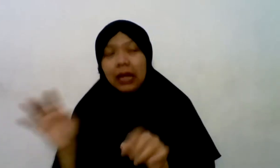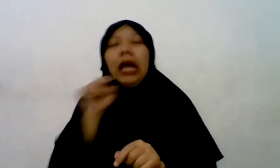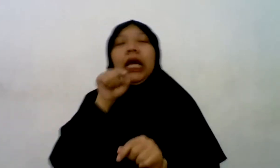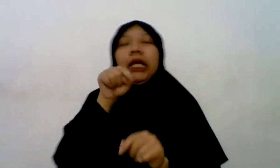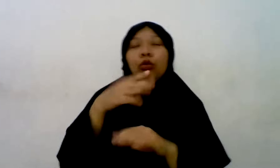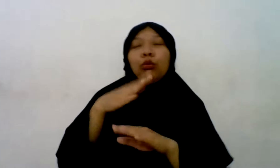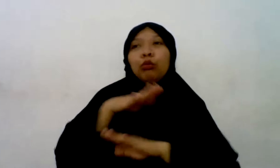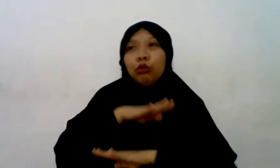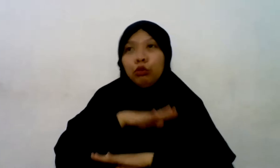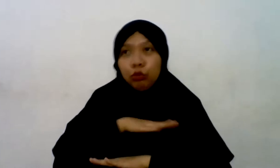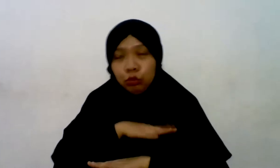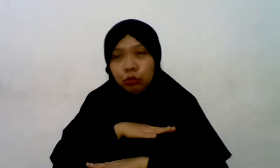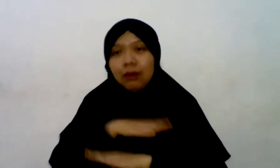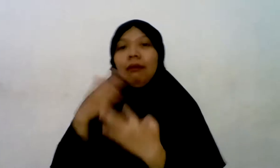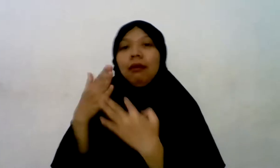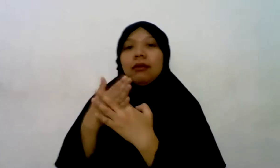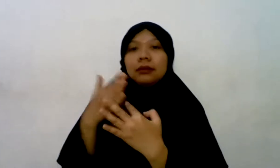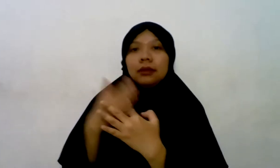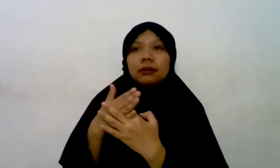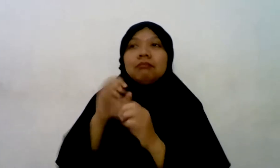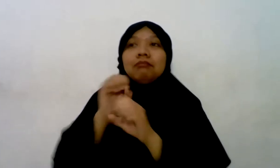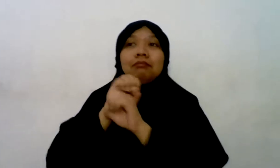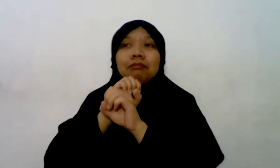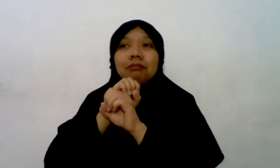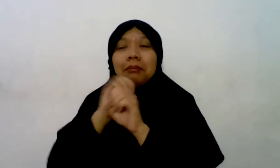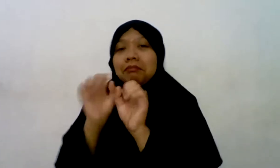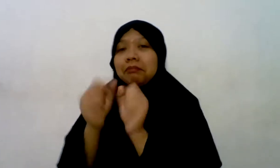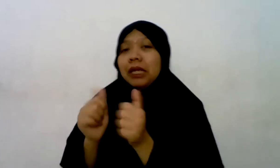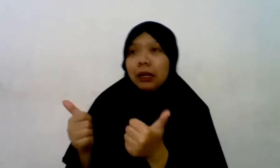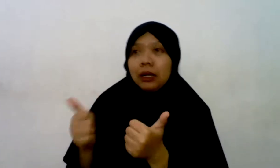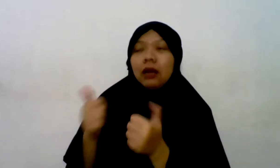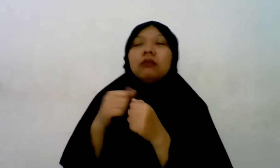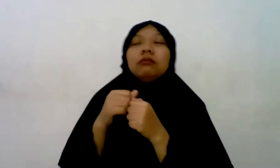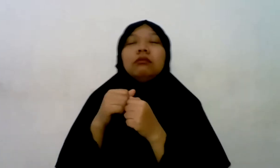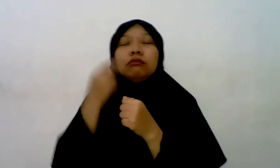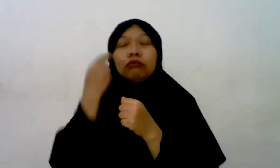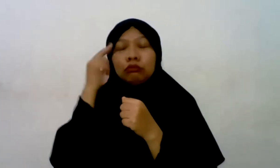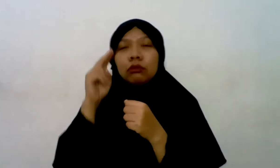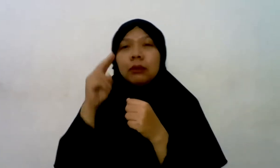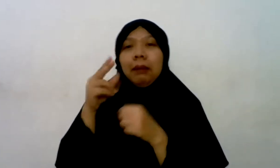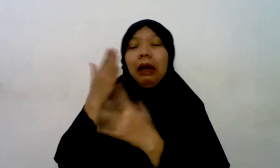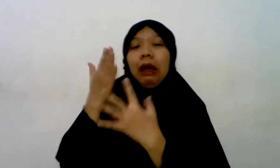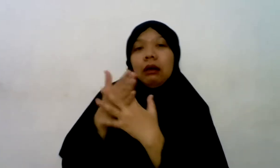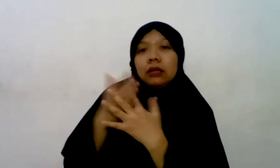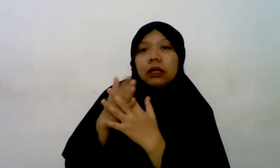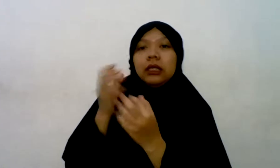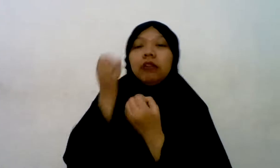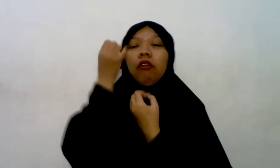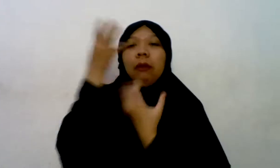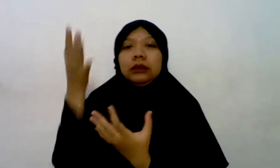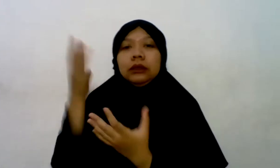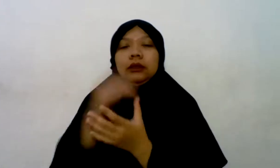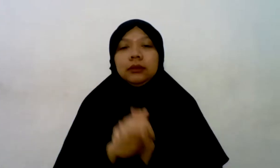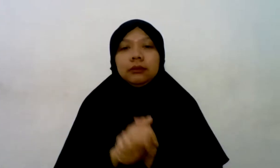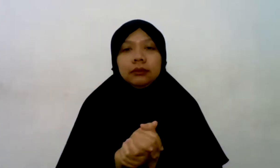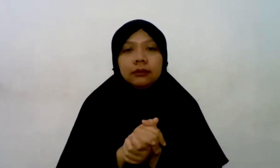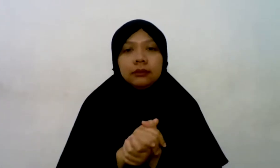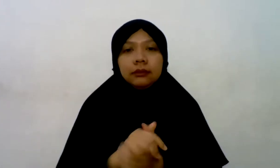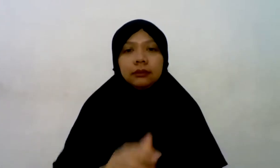conveying the information requires different tools, different equipments, different platform, different formats